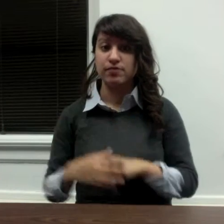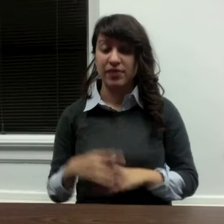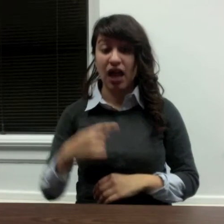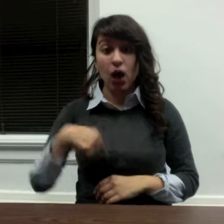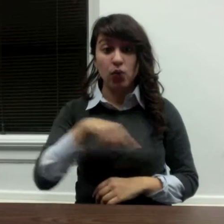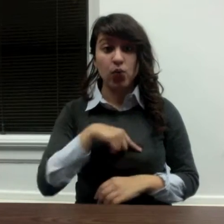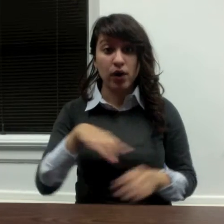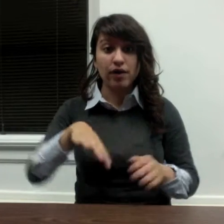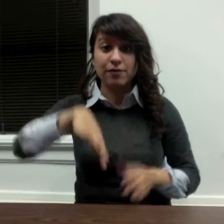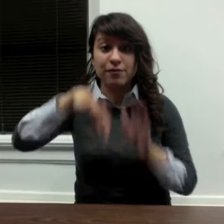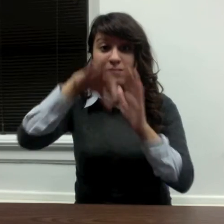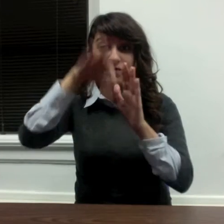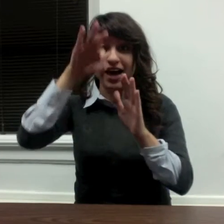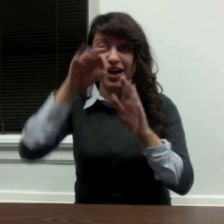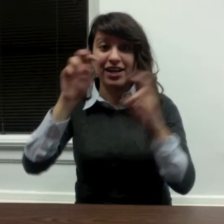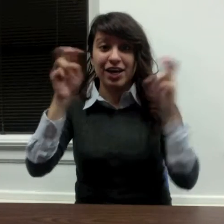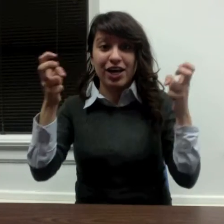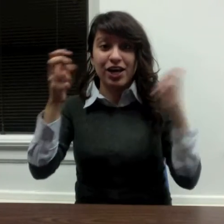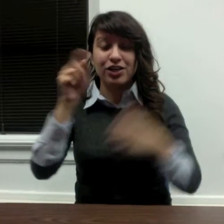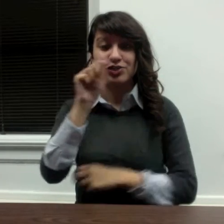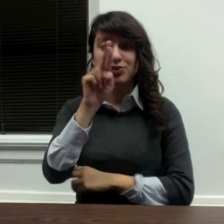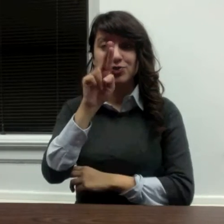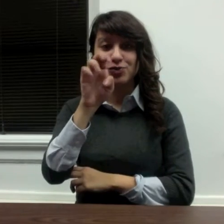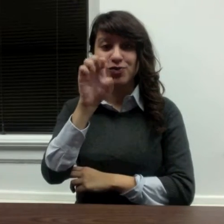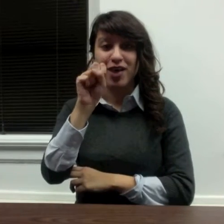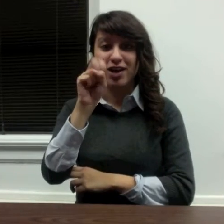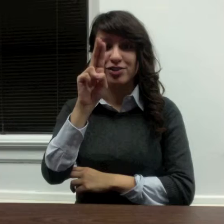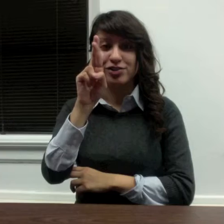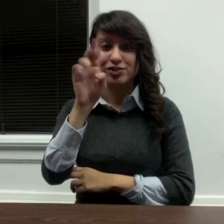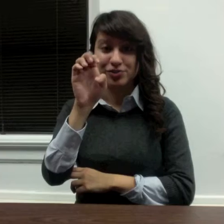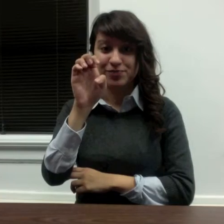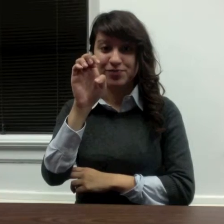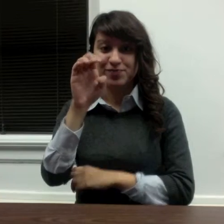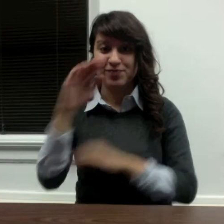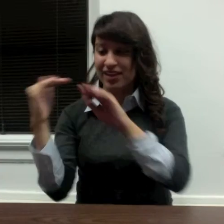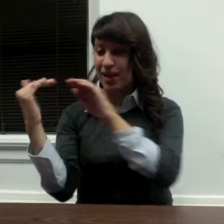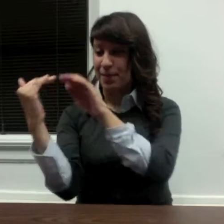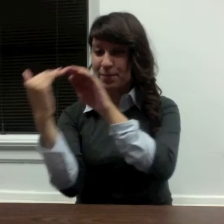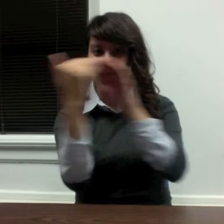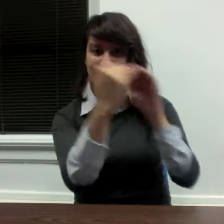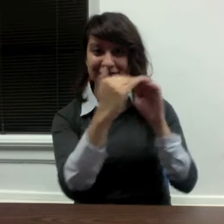Thank you, and I look forward to seeing all of you at the conference in July.